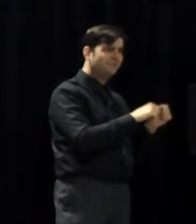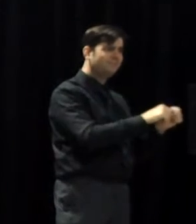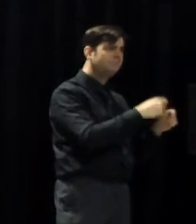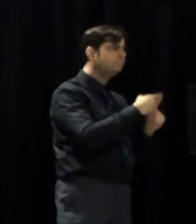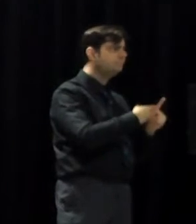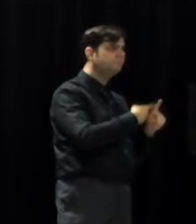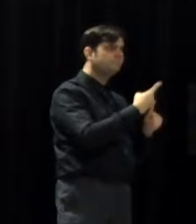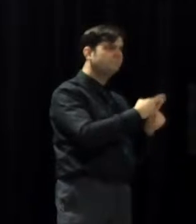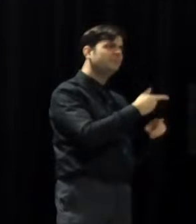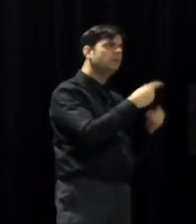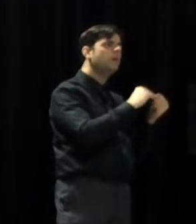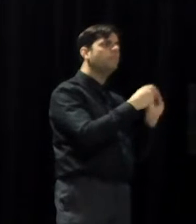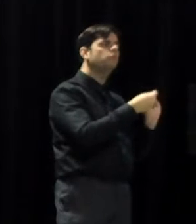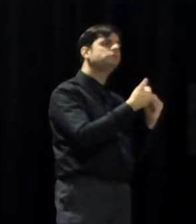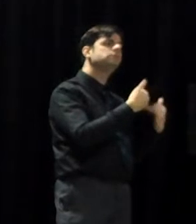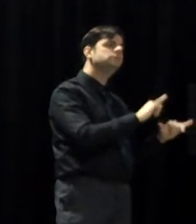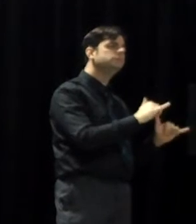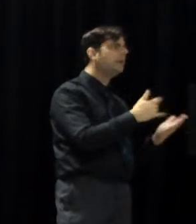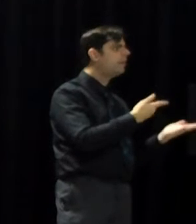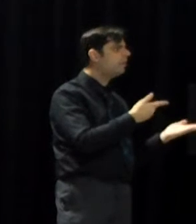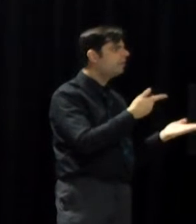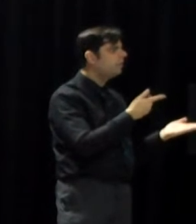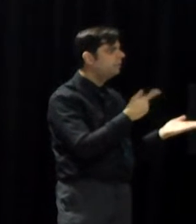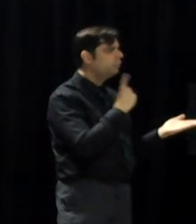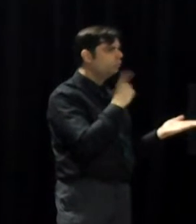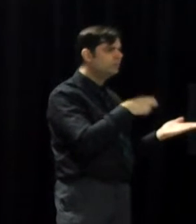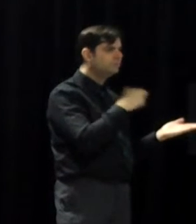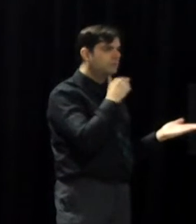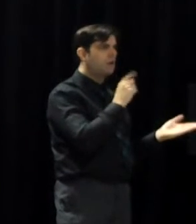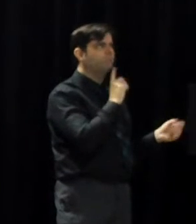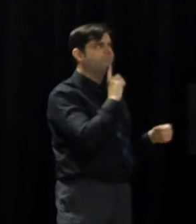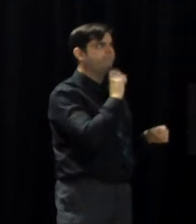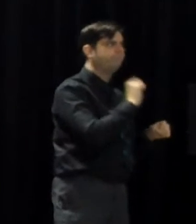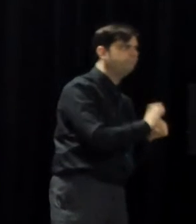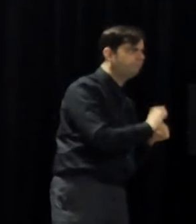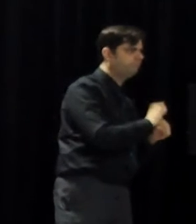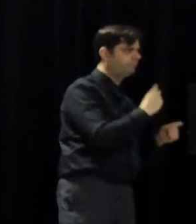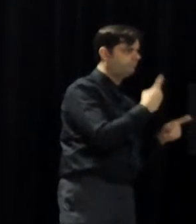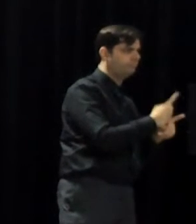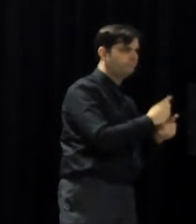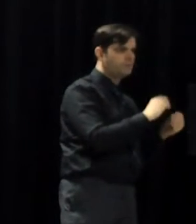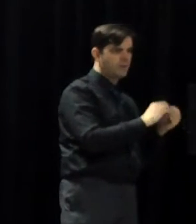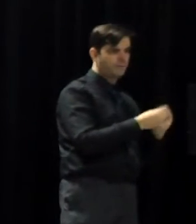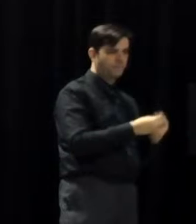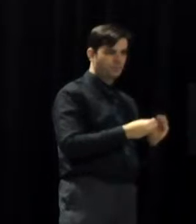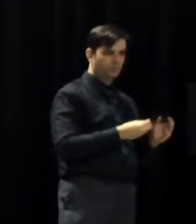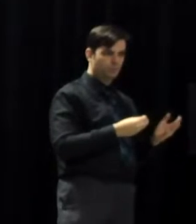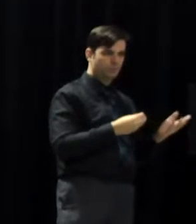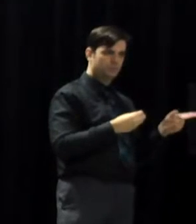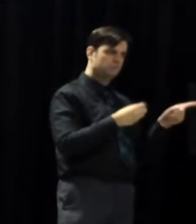home units? its own entity. It would be a nursing home, but it would be strictly for COVID